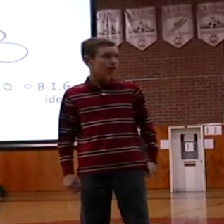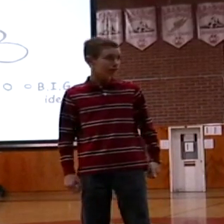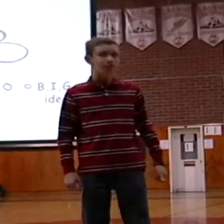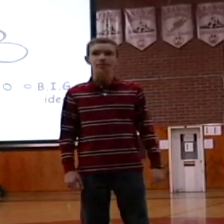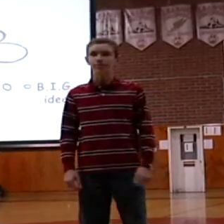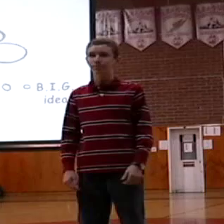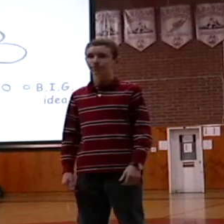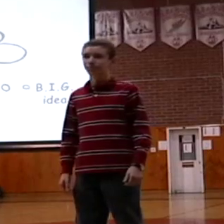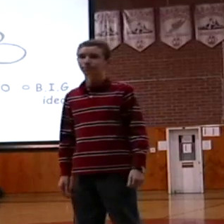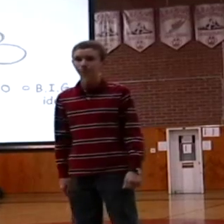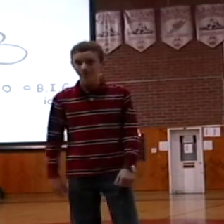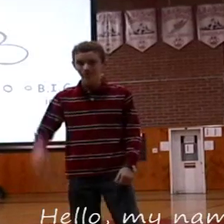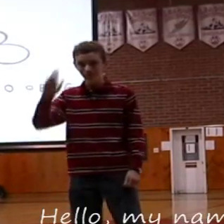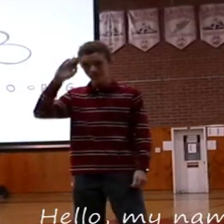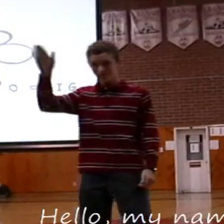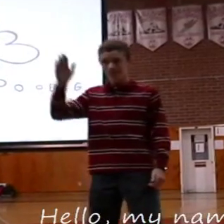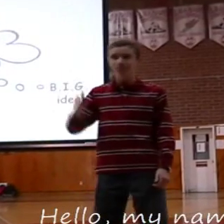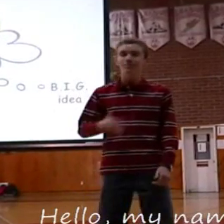Woo-hoo!